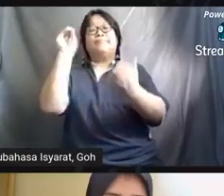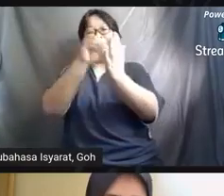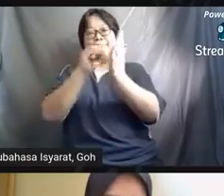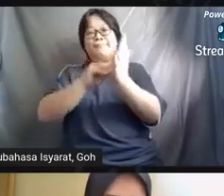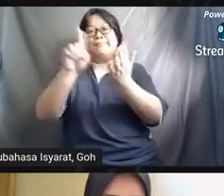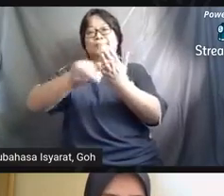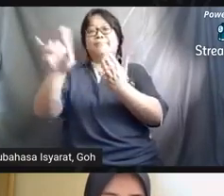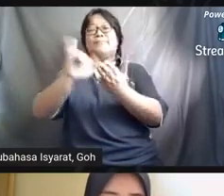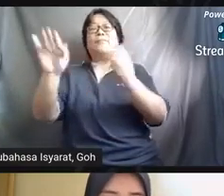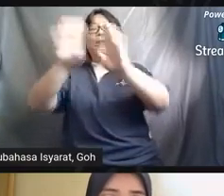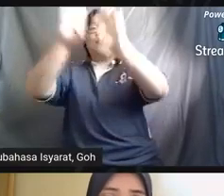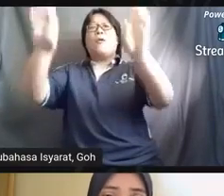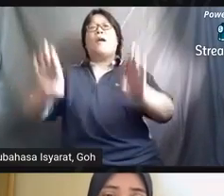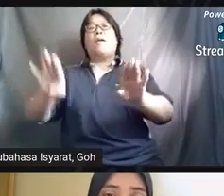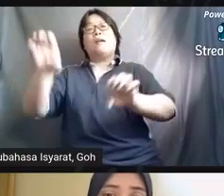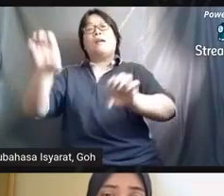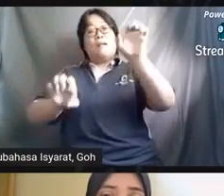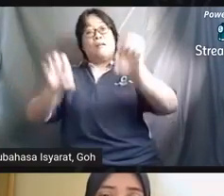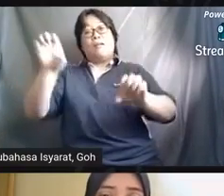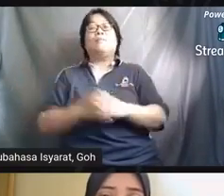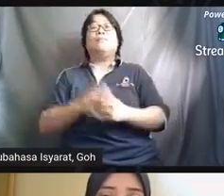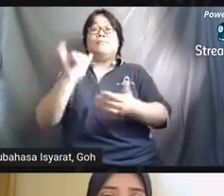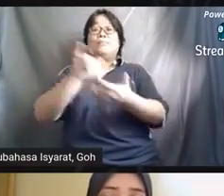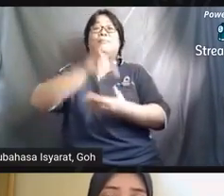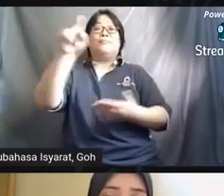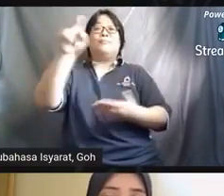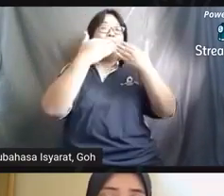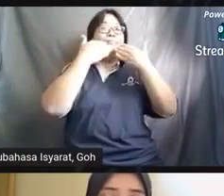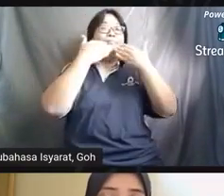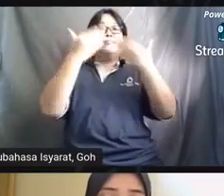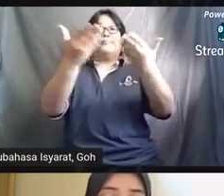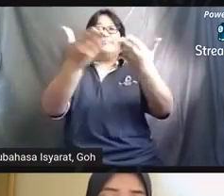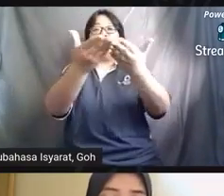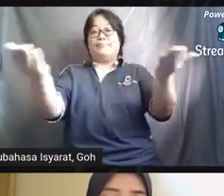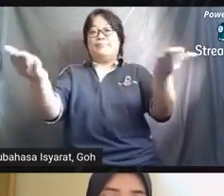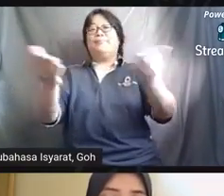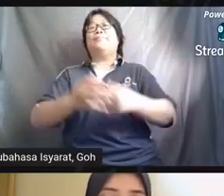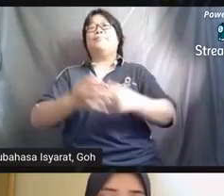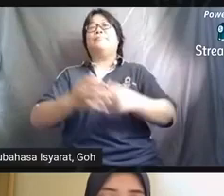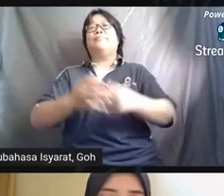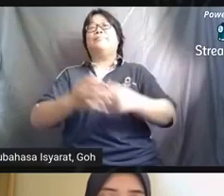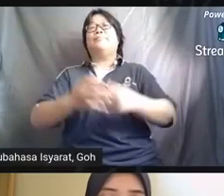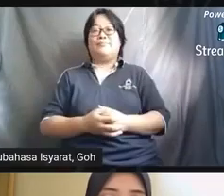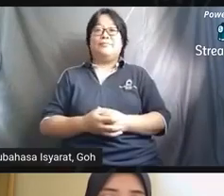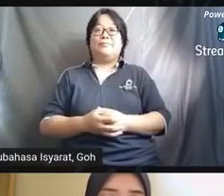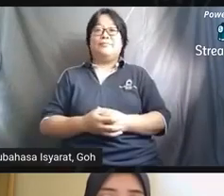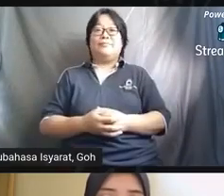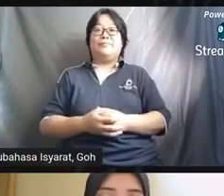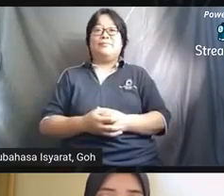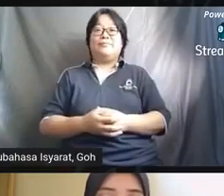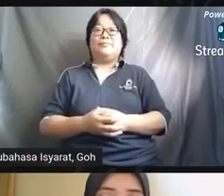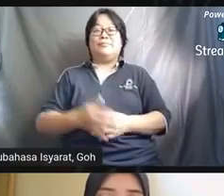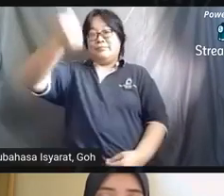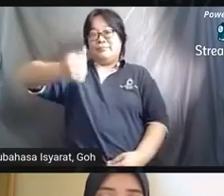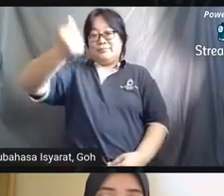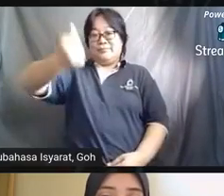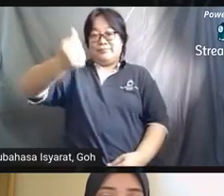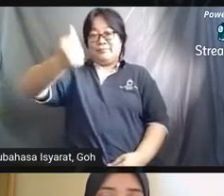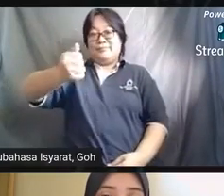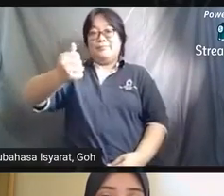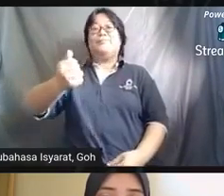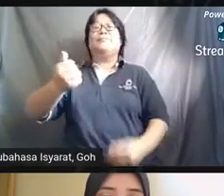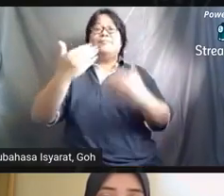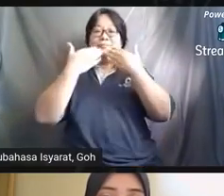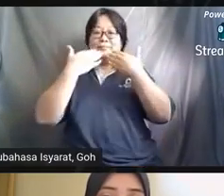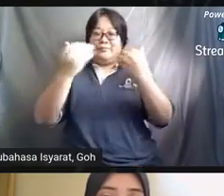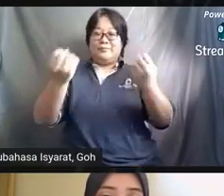And with all of that, I would like to thank everyone once again. And Assalamualaikum warahmatullahi wabarakatuh. Thank you so much.